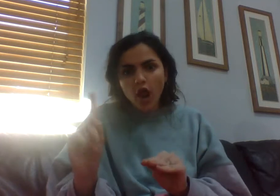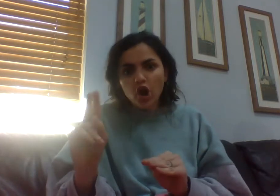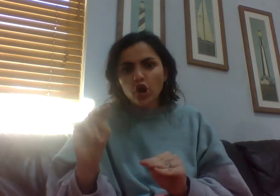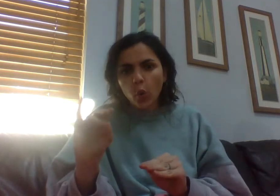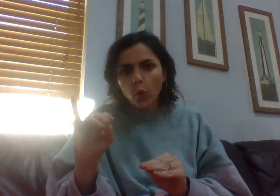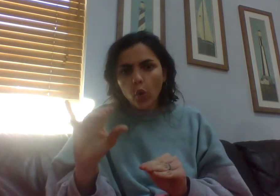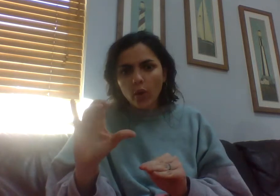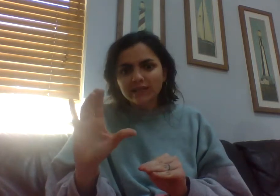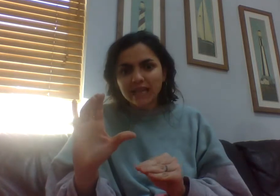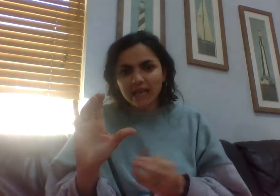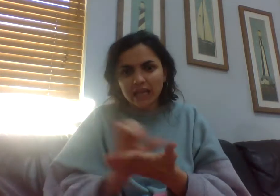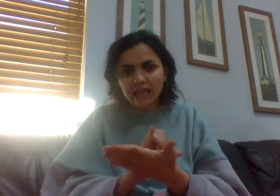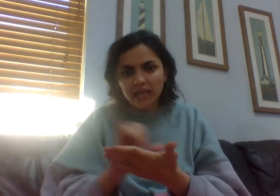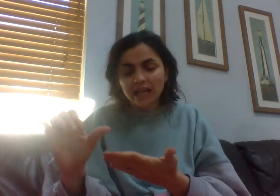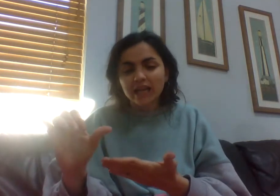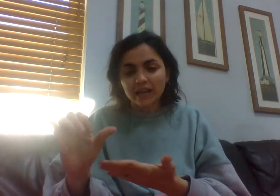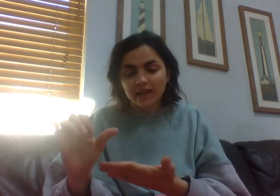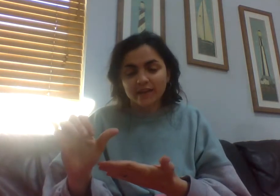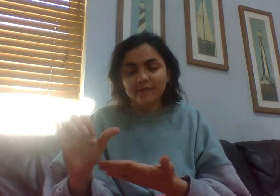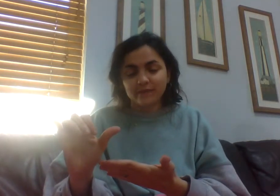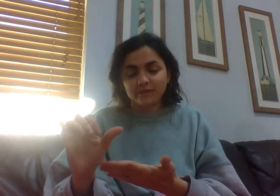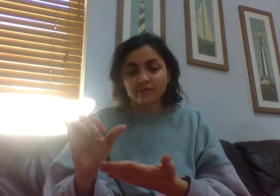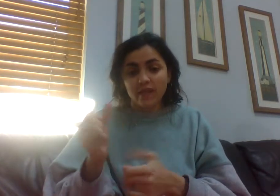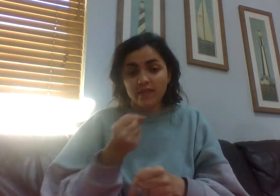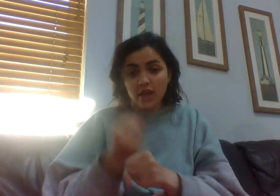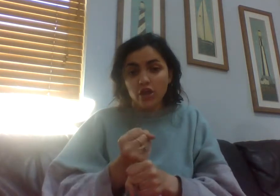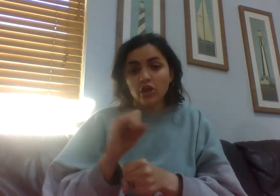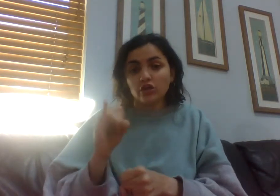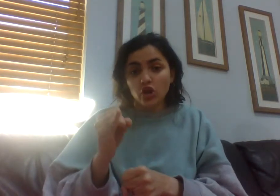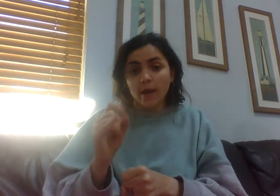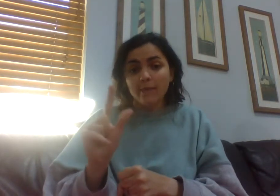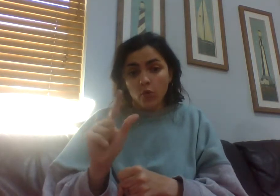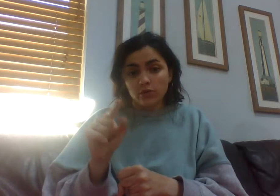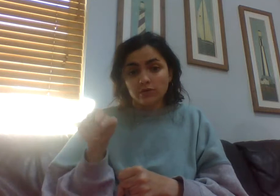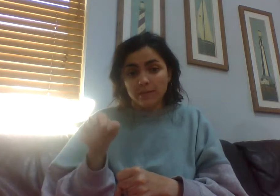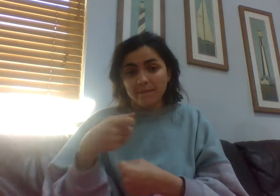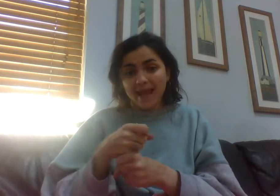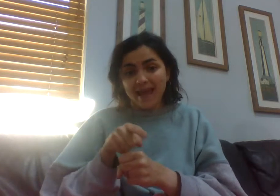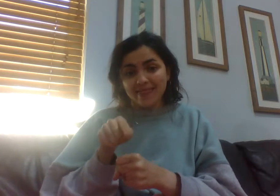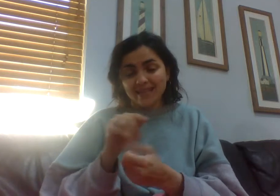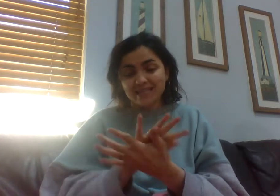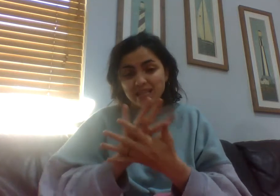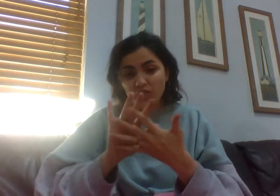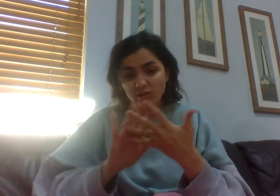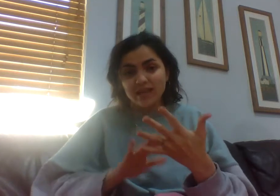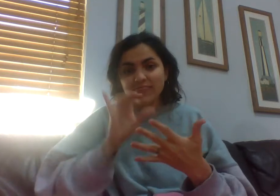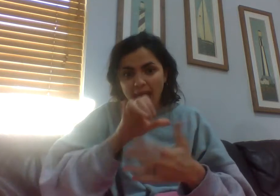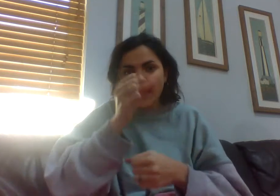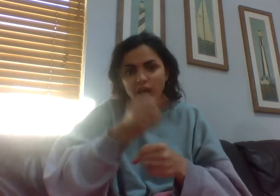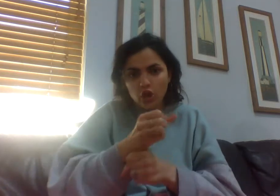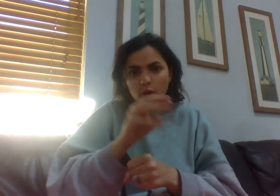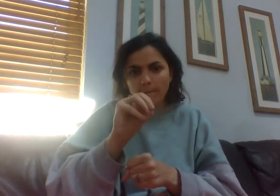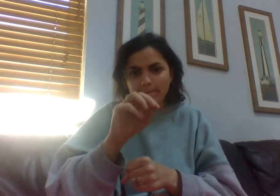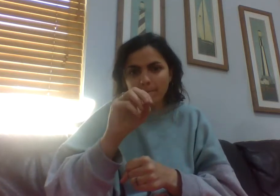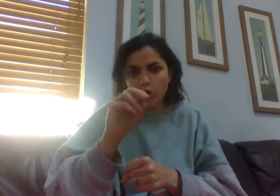year that Jacob Lawrence is creating this series is the year that Mondrian moves to New York City. So they're living in the